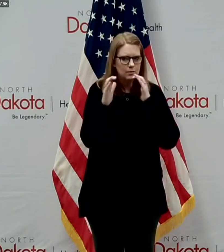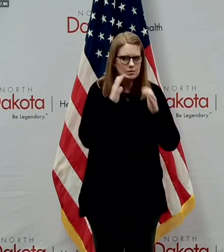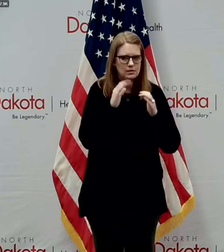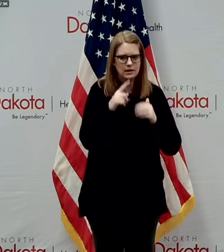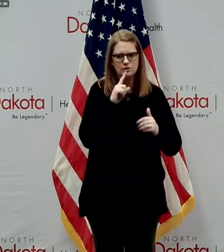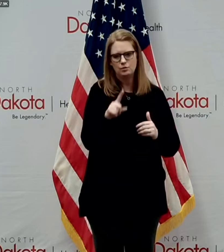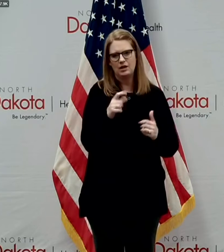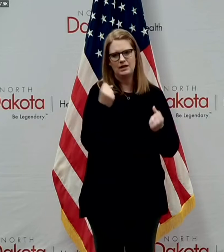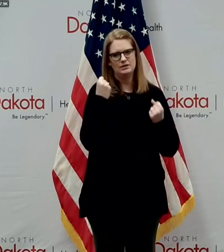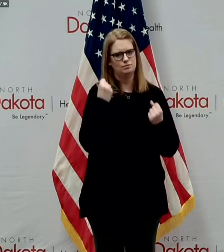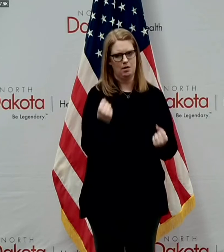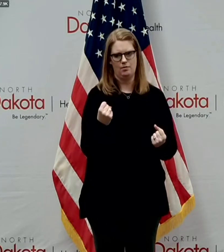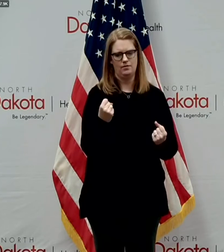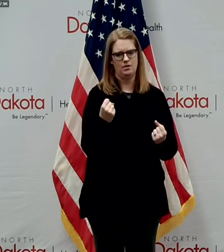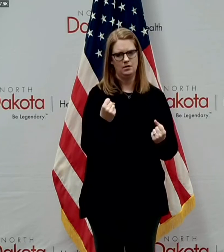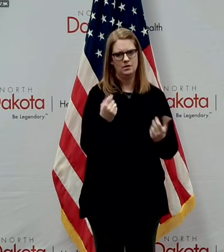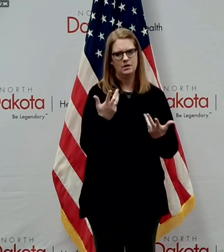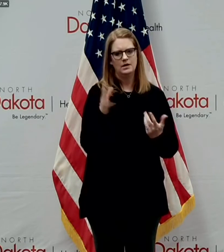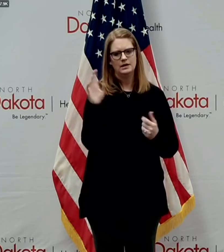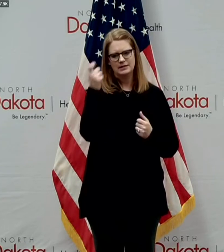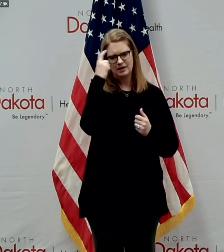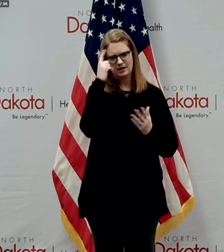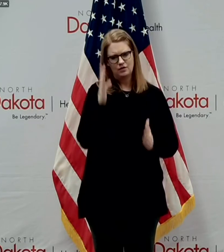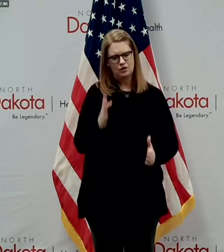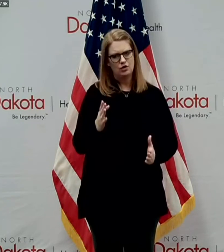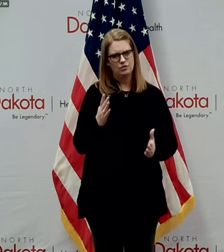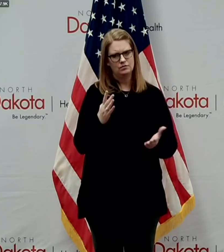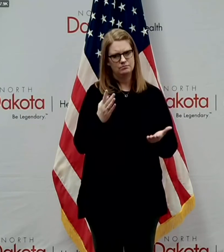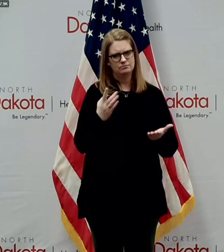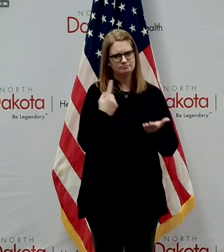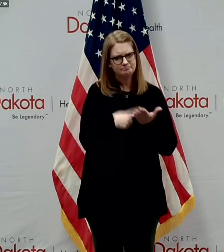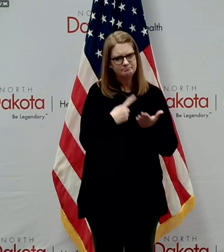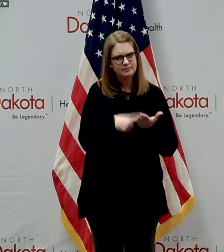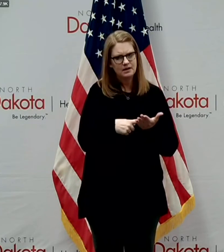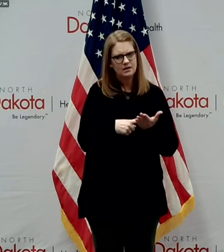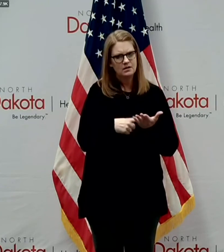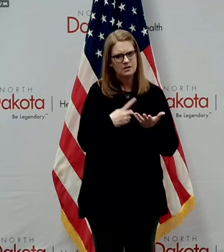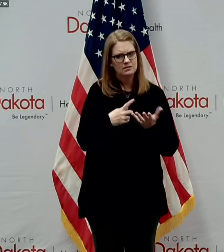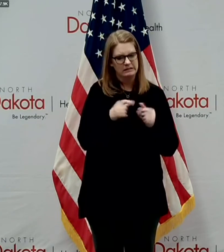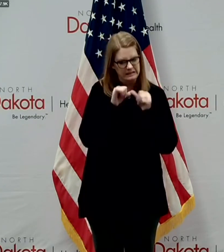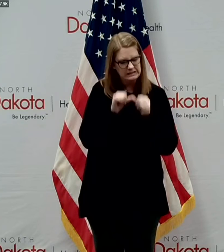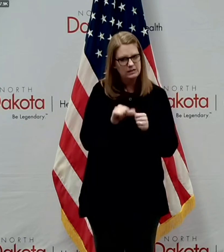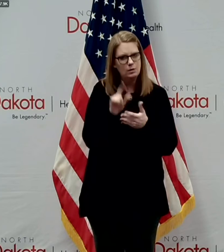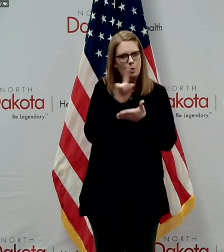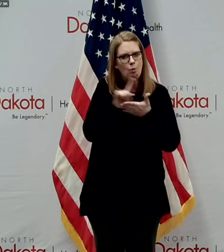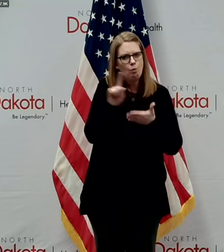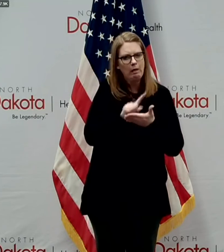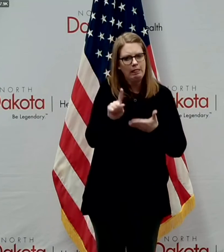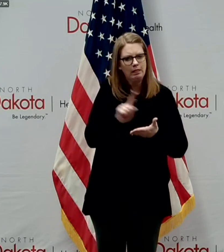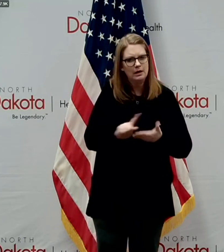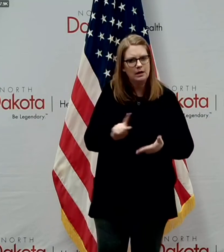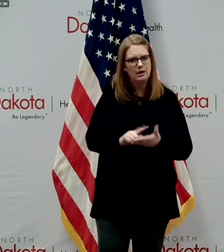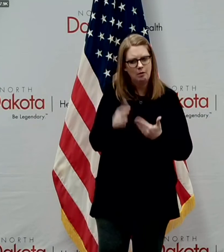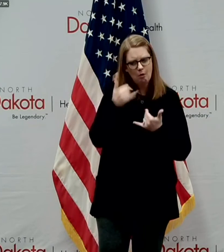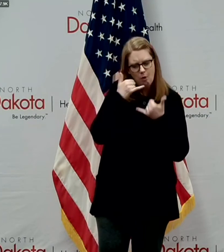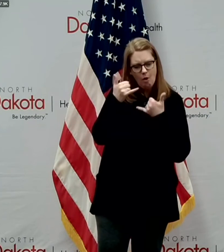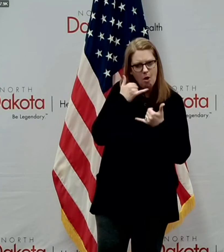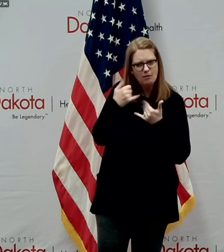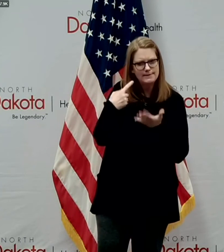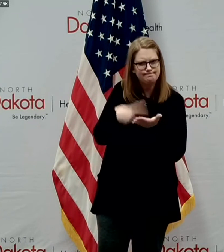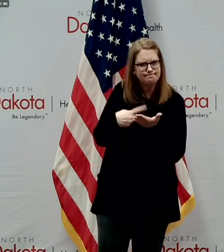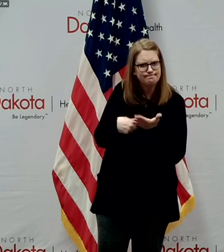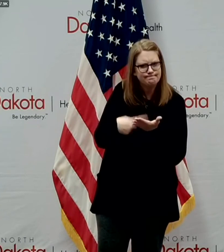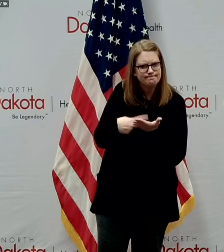powerful. As the governor alluded to, we have held and will continue to hold these weekly calls with the